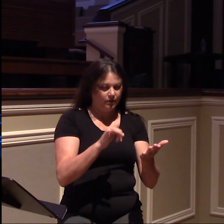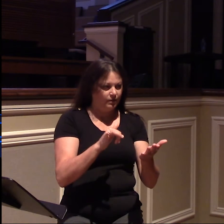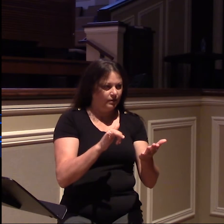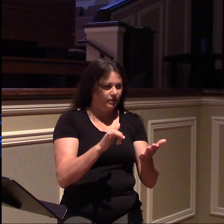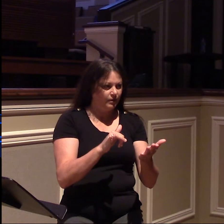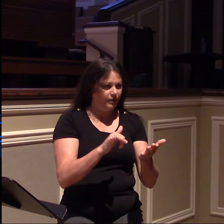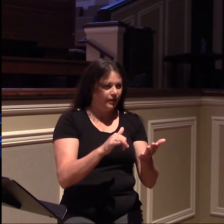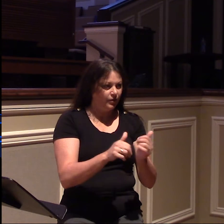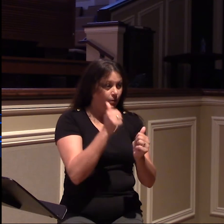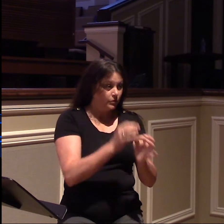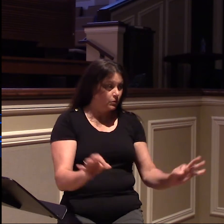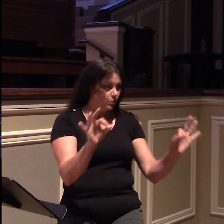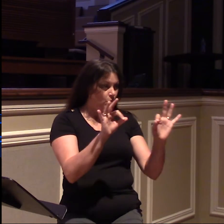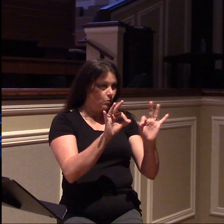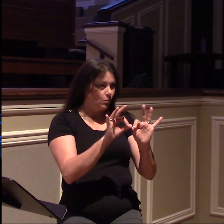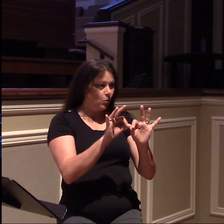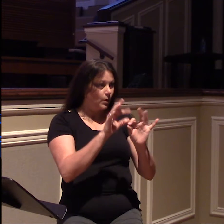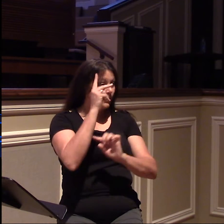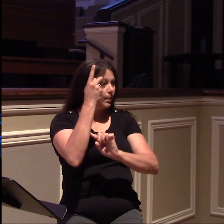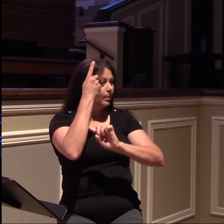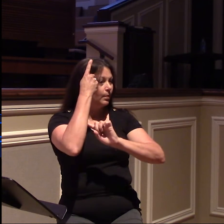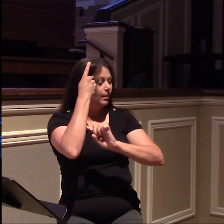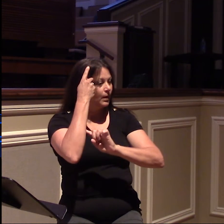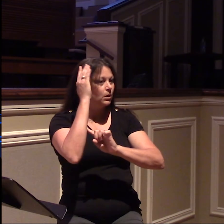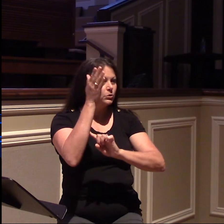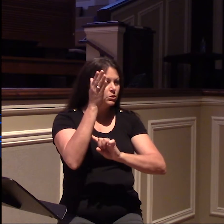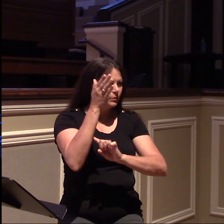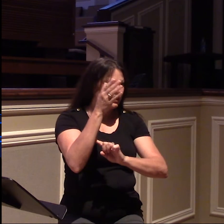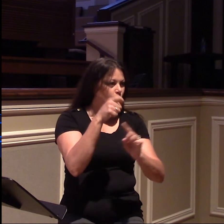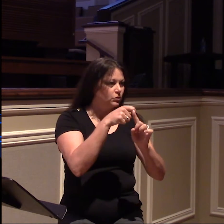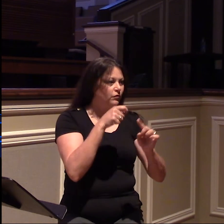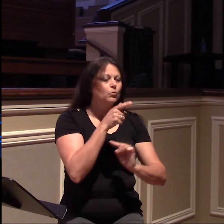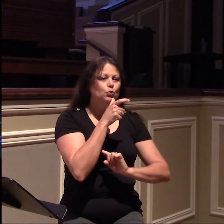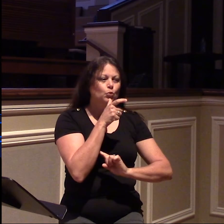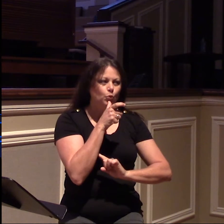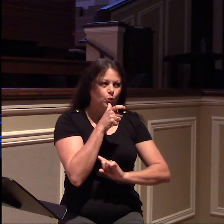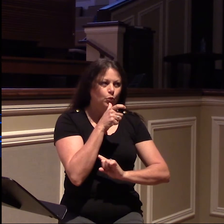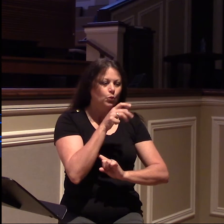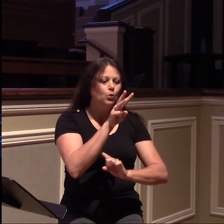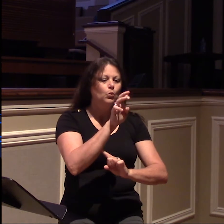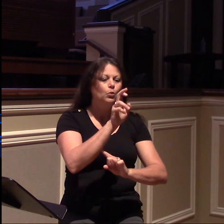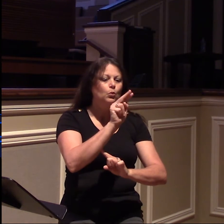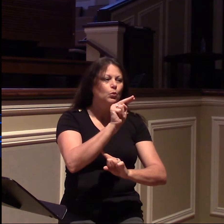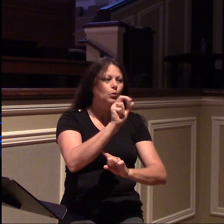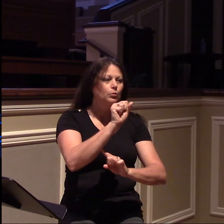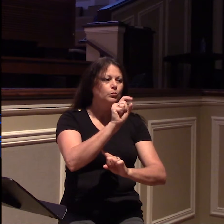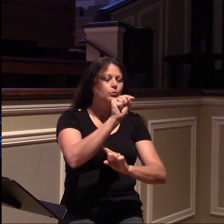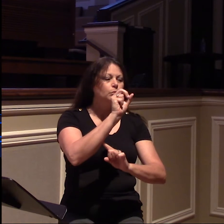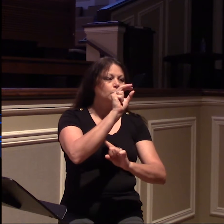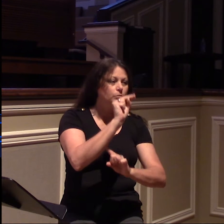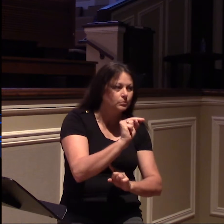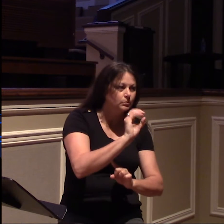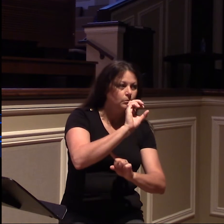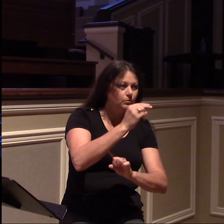in the English language was delivered by Winston Churchill on June the 18th,